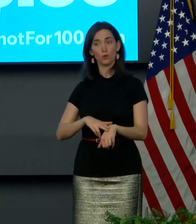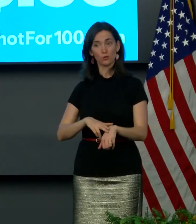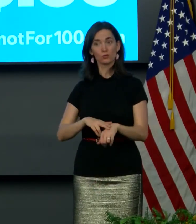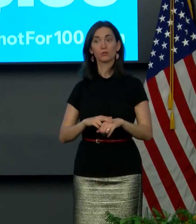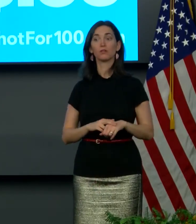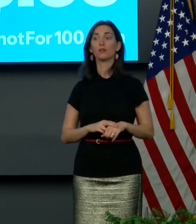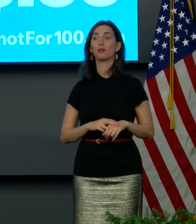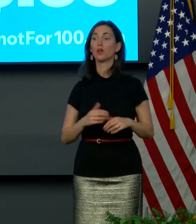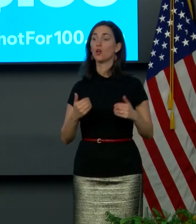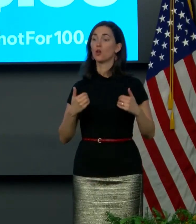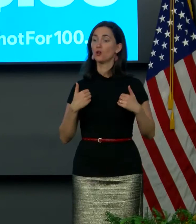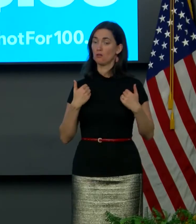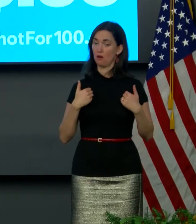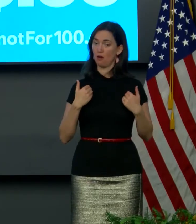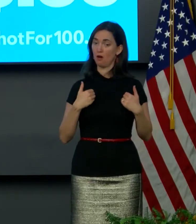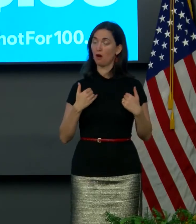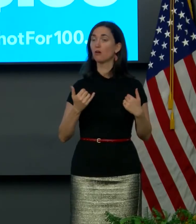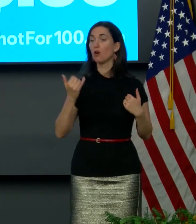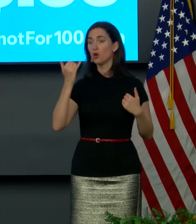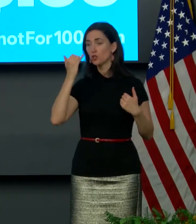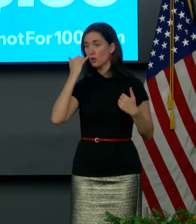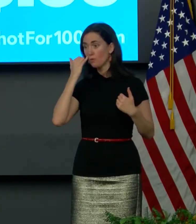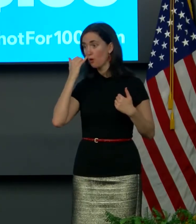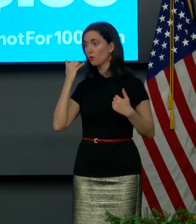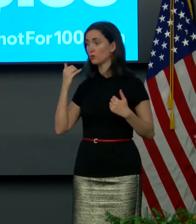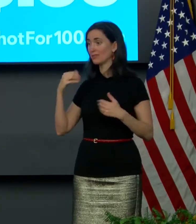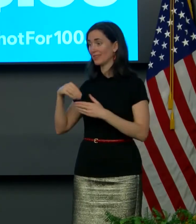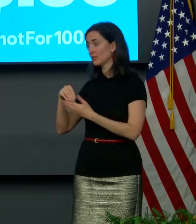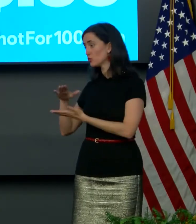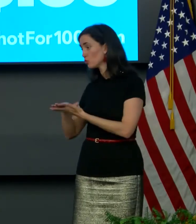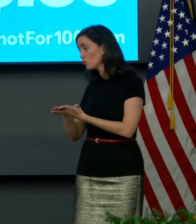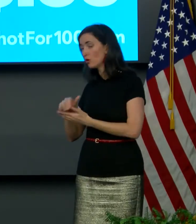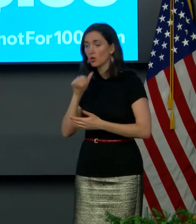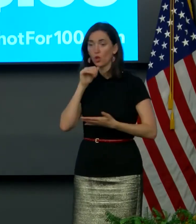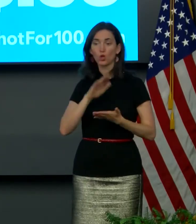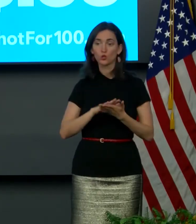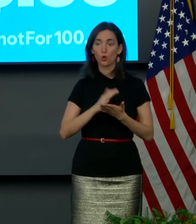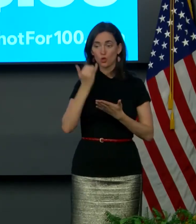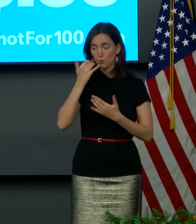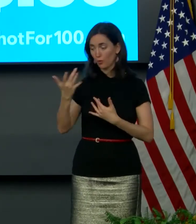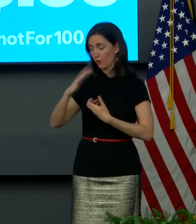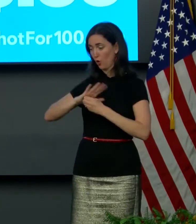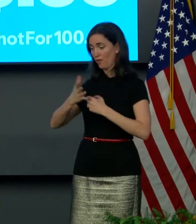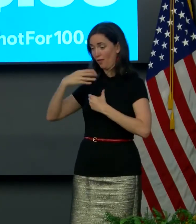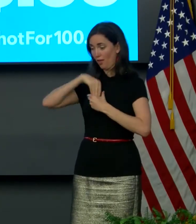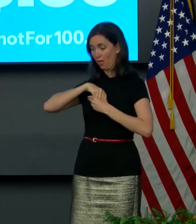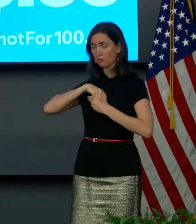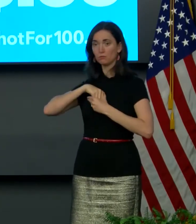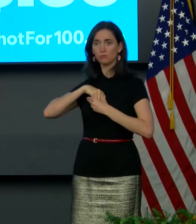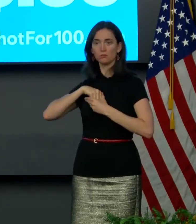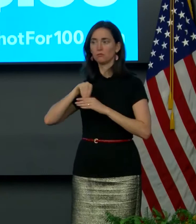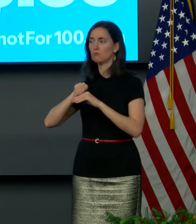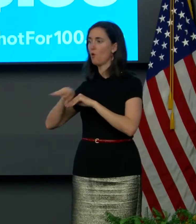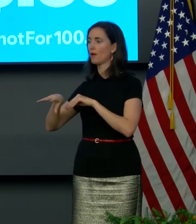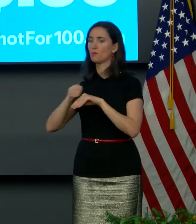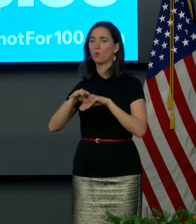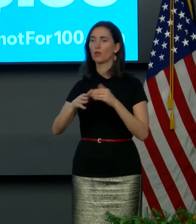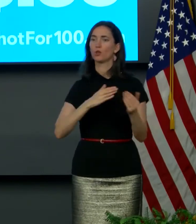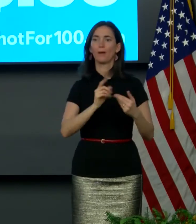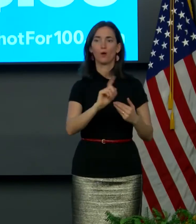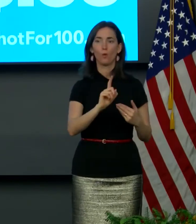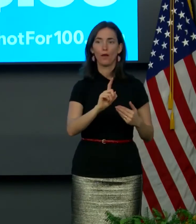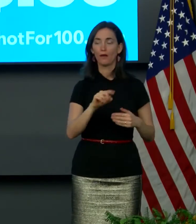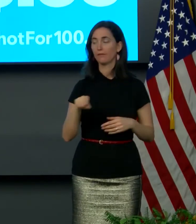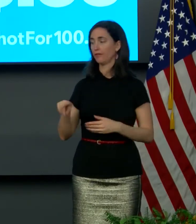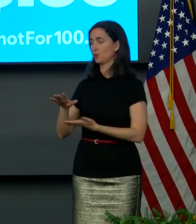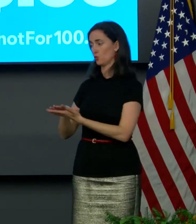whether they're at school or not, and so they're bringing it home and into the community and so forth. And the fact of the matter is, we think the vast majority of